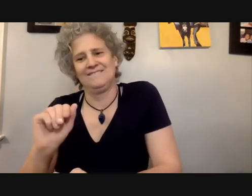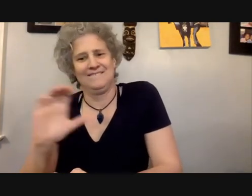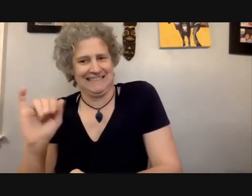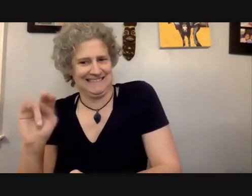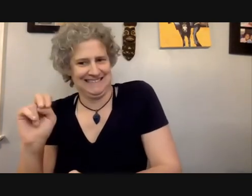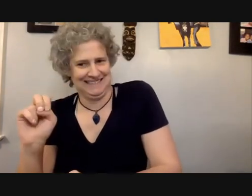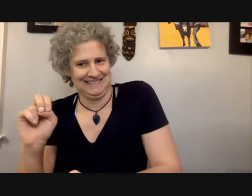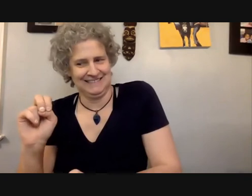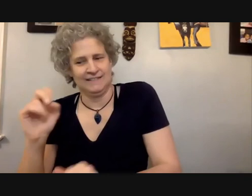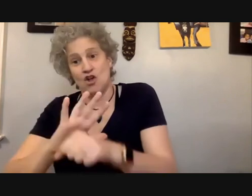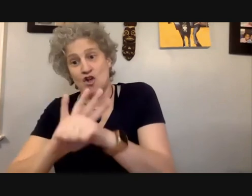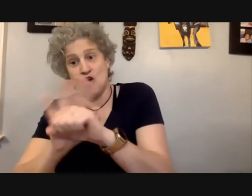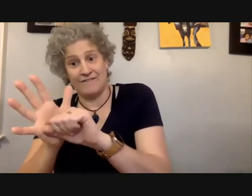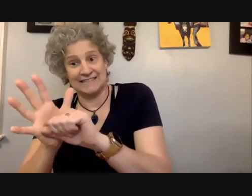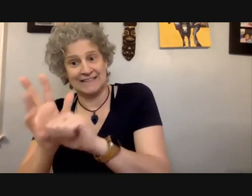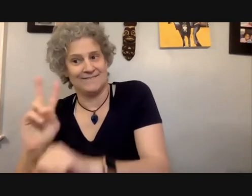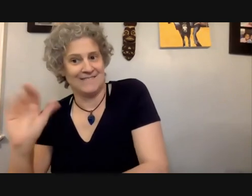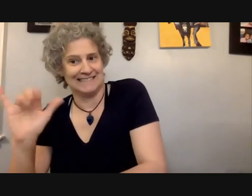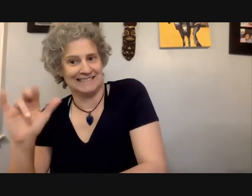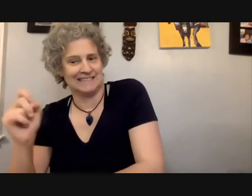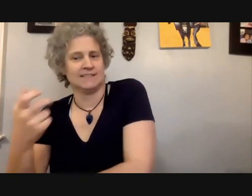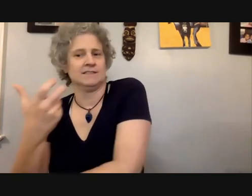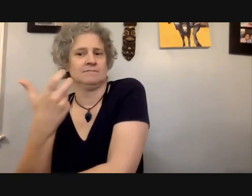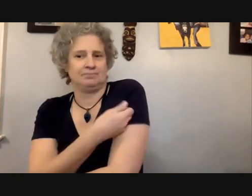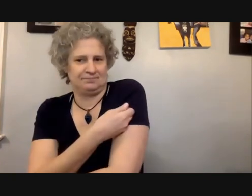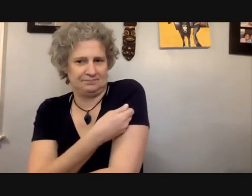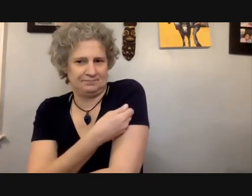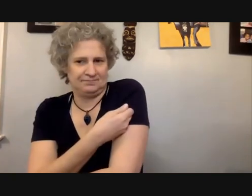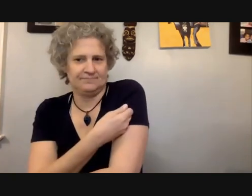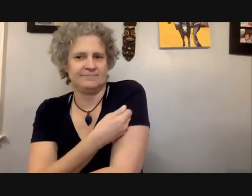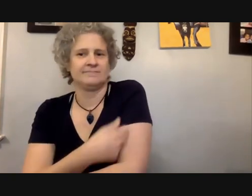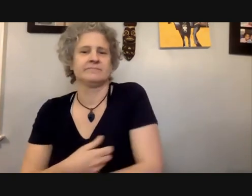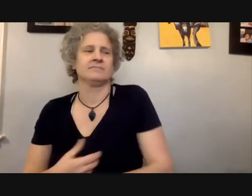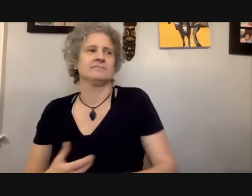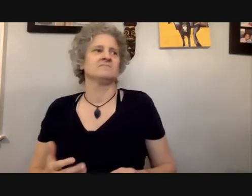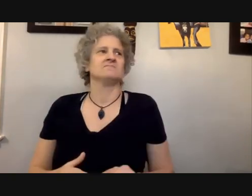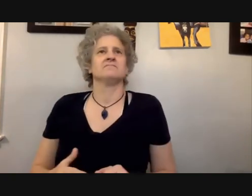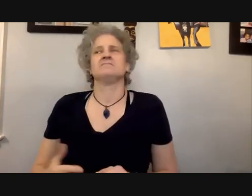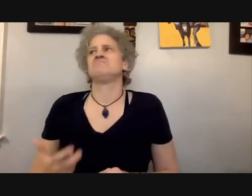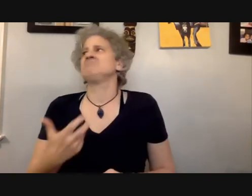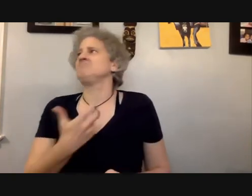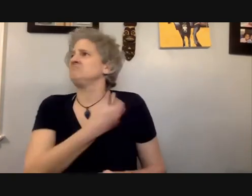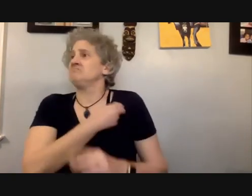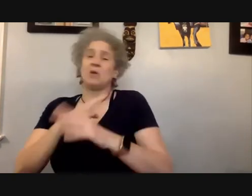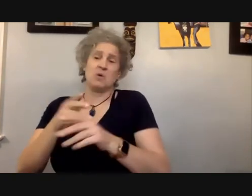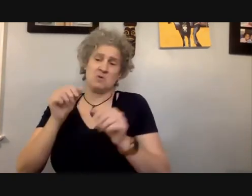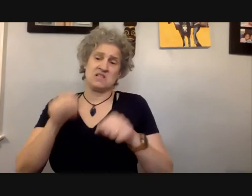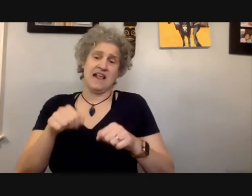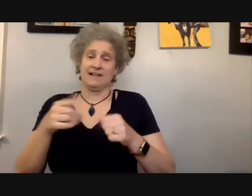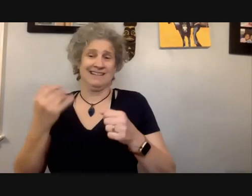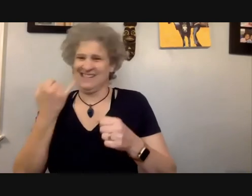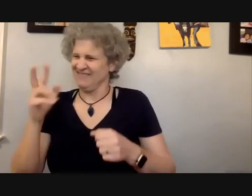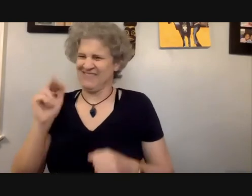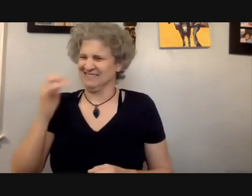Okay, we already talked about vaccines. The COVID vaccine, we talked about that